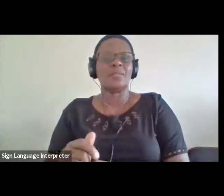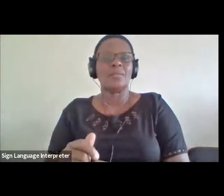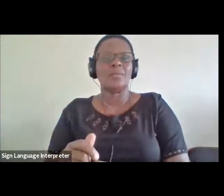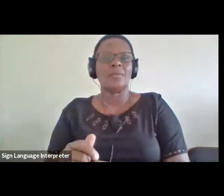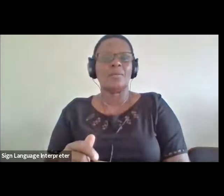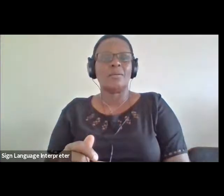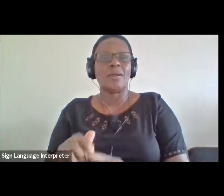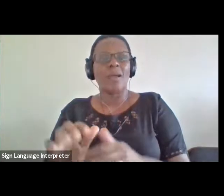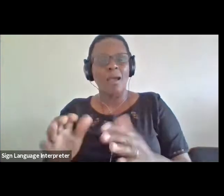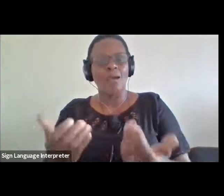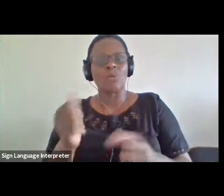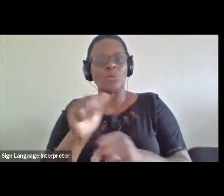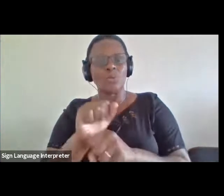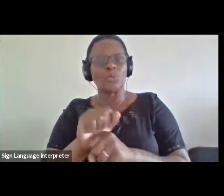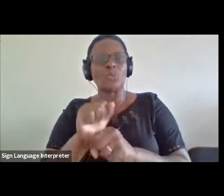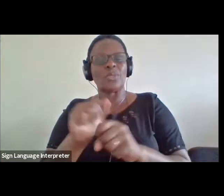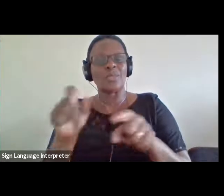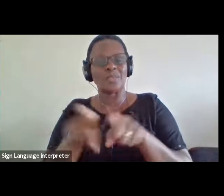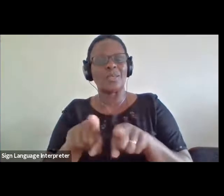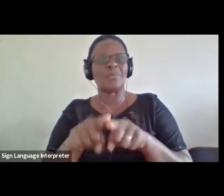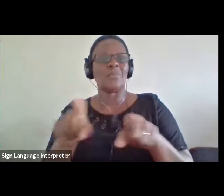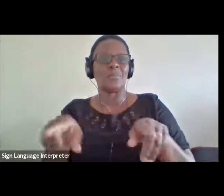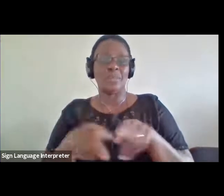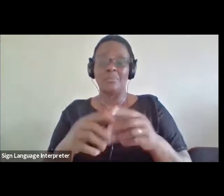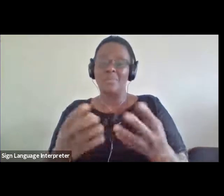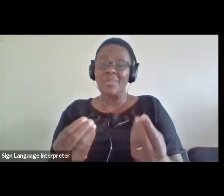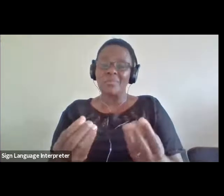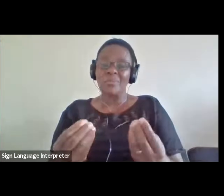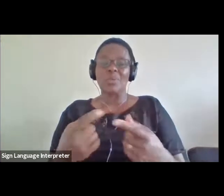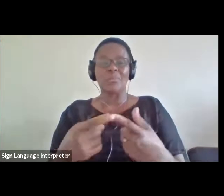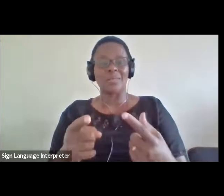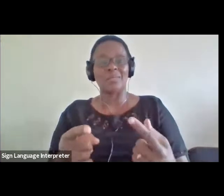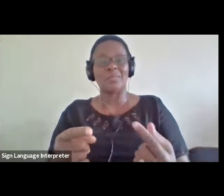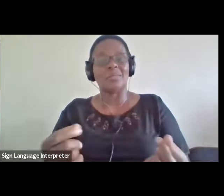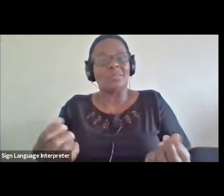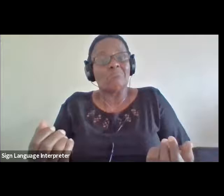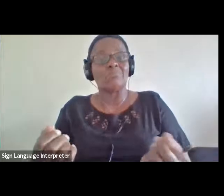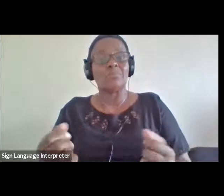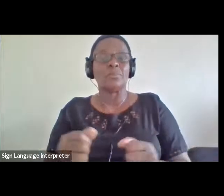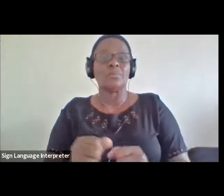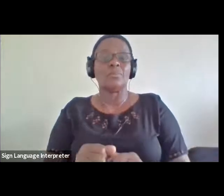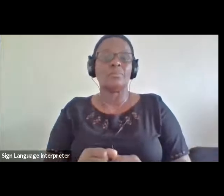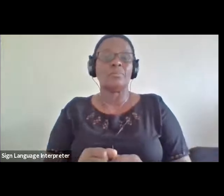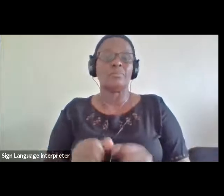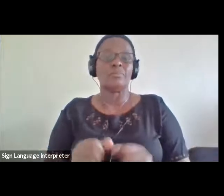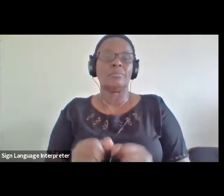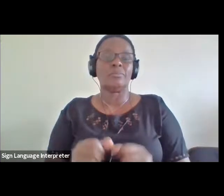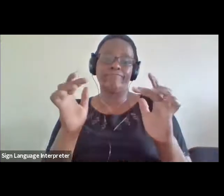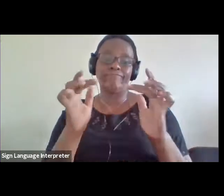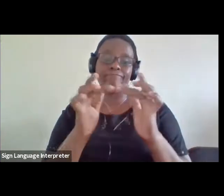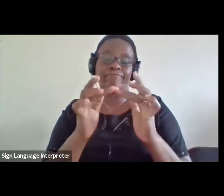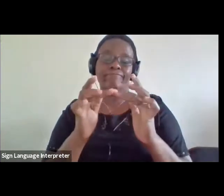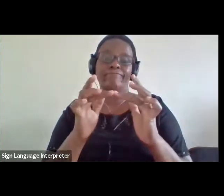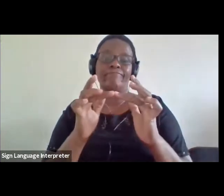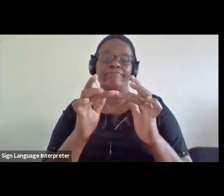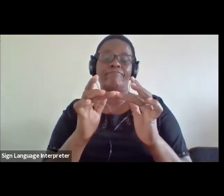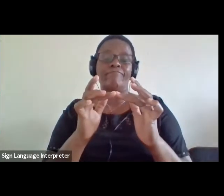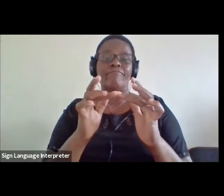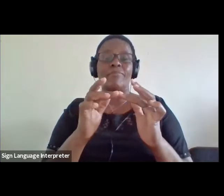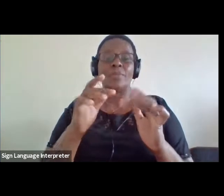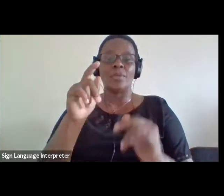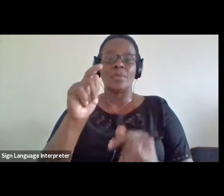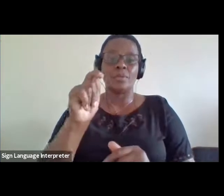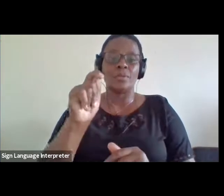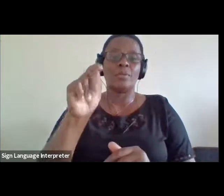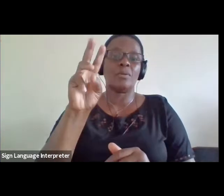the same. It can be that simple. Just jumping on Twitter and saying, hashtag pick up the Paris